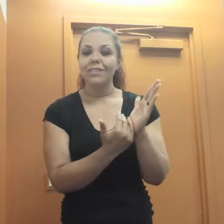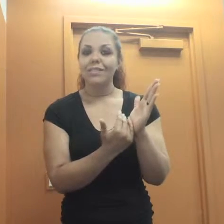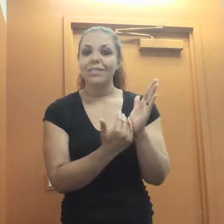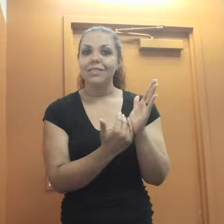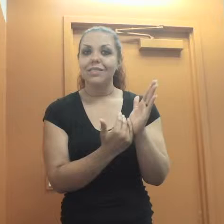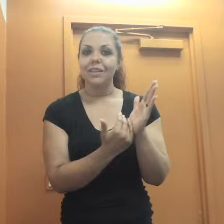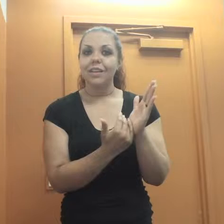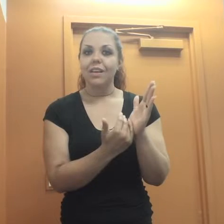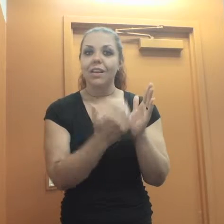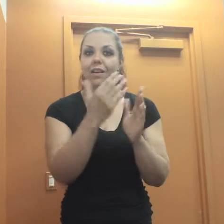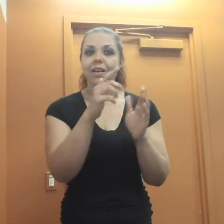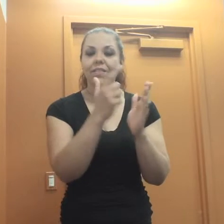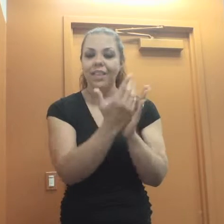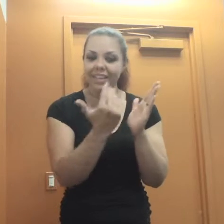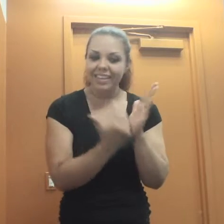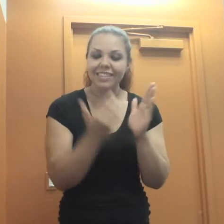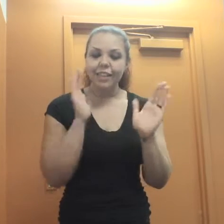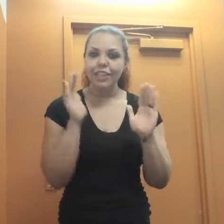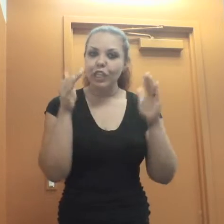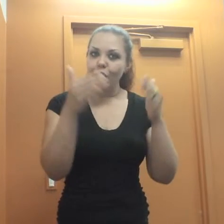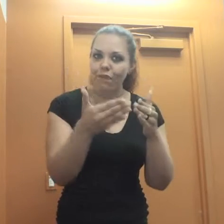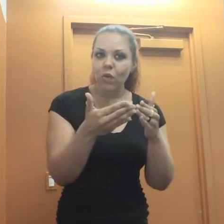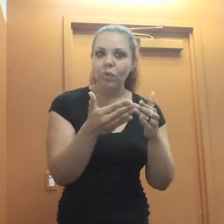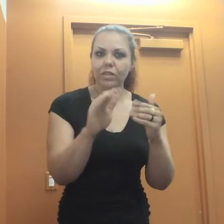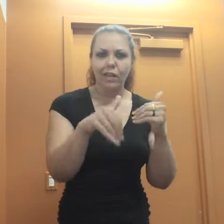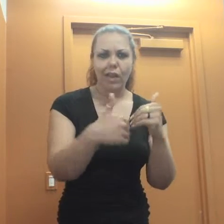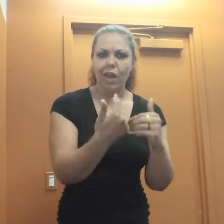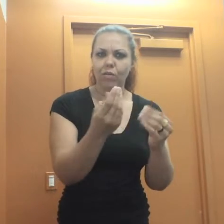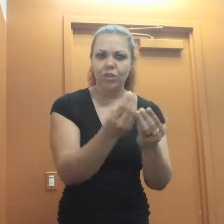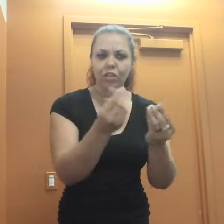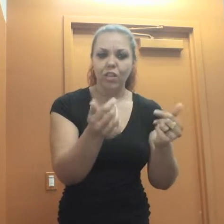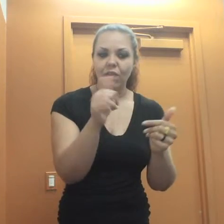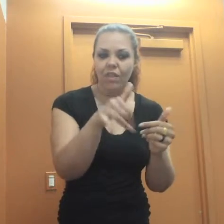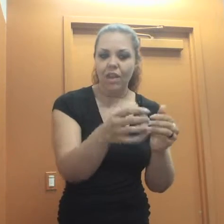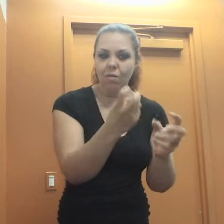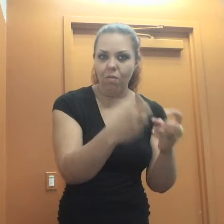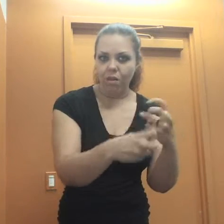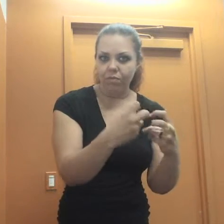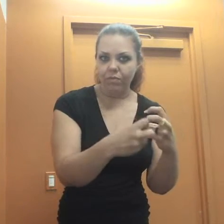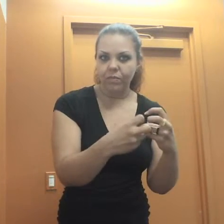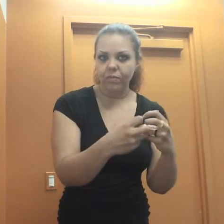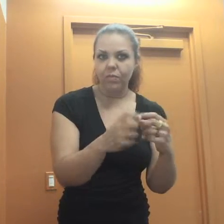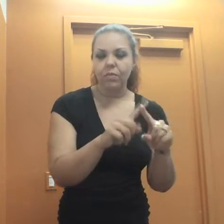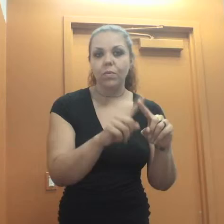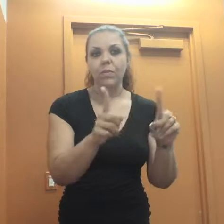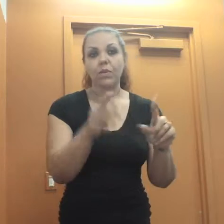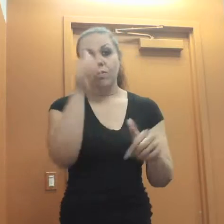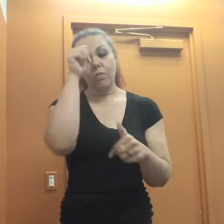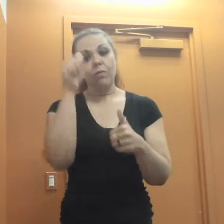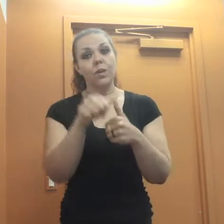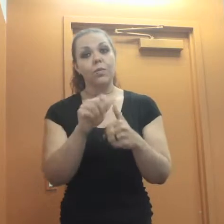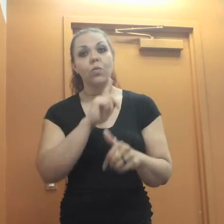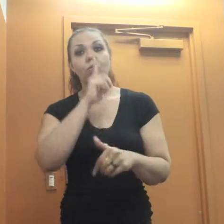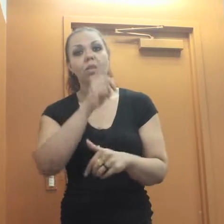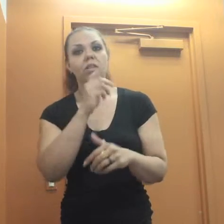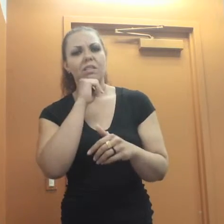problems. But remember, there really aren't different types of problems. There's really only